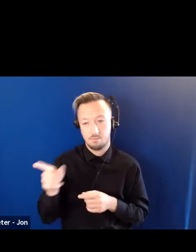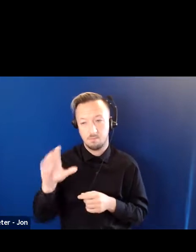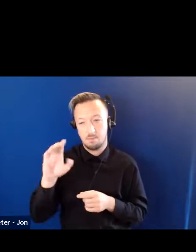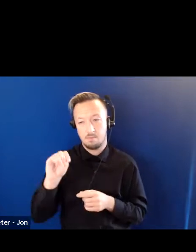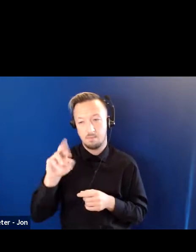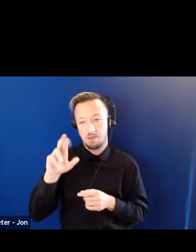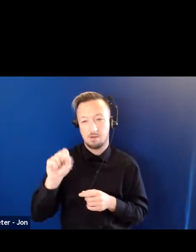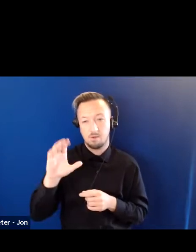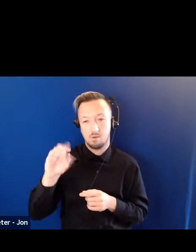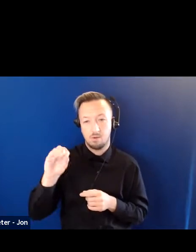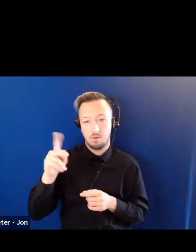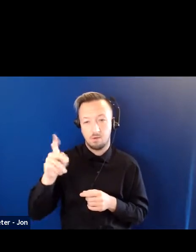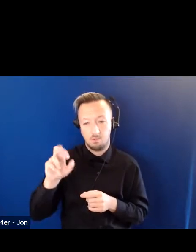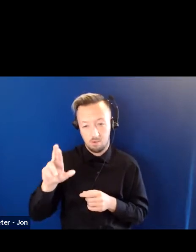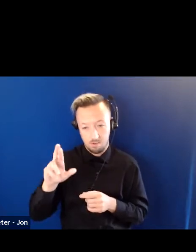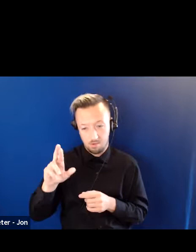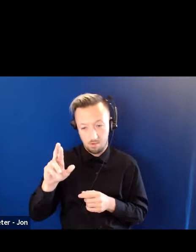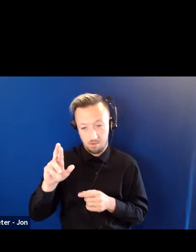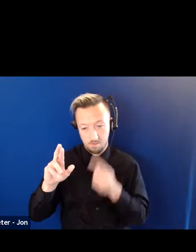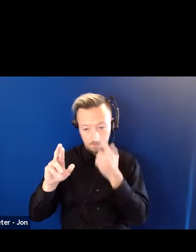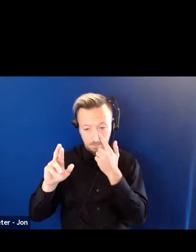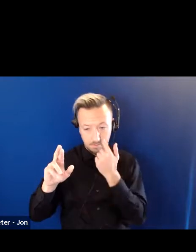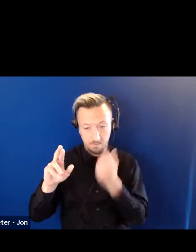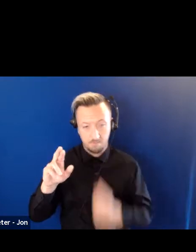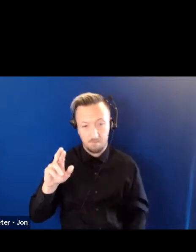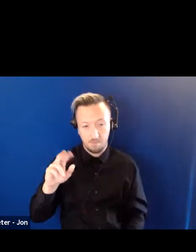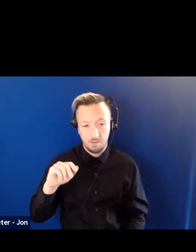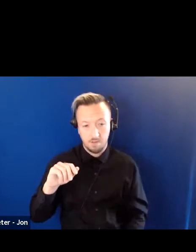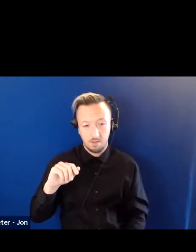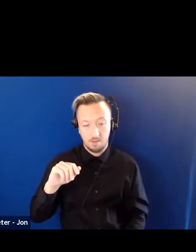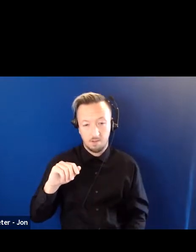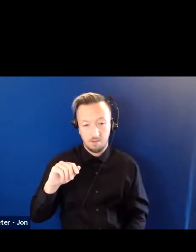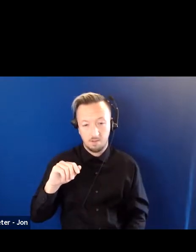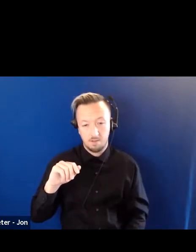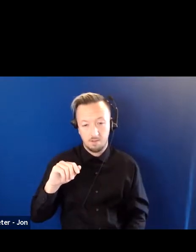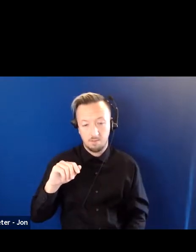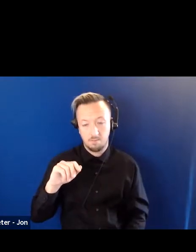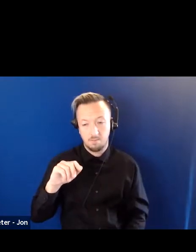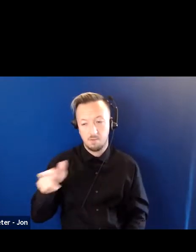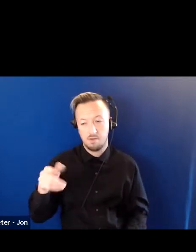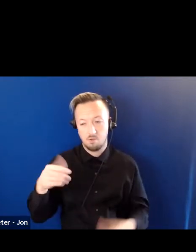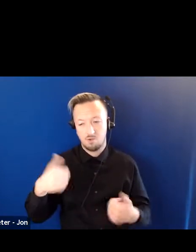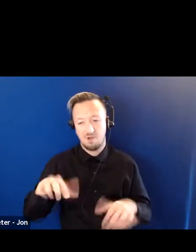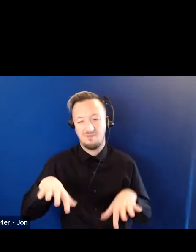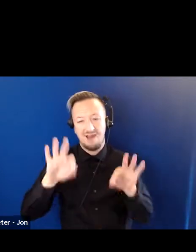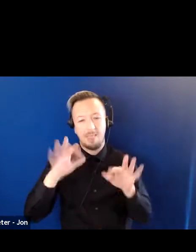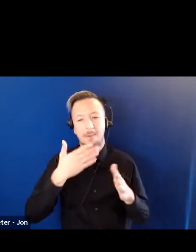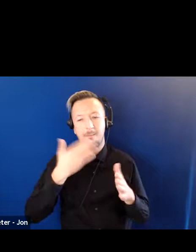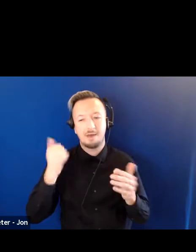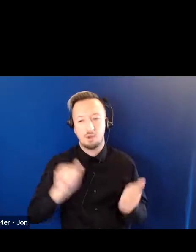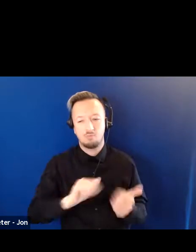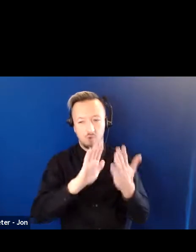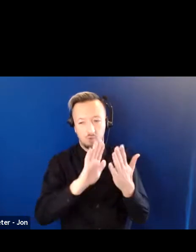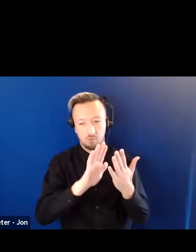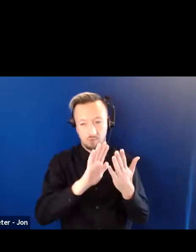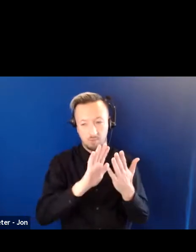network? We are working on that. We're trying to find the best approach and something that will be useful